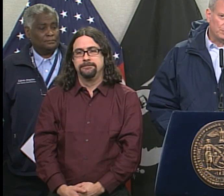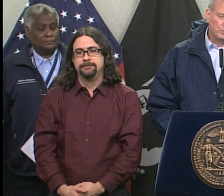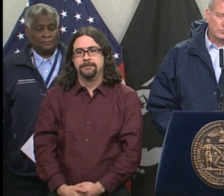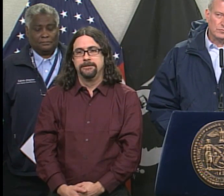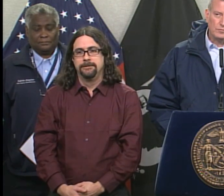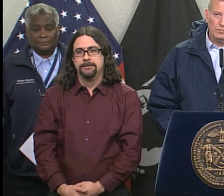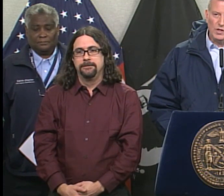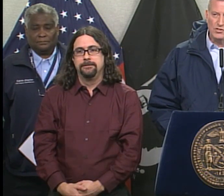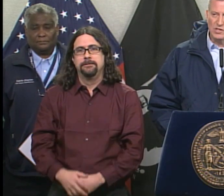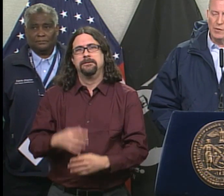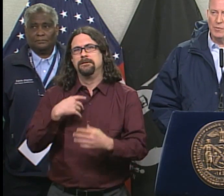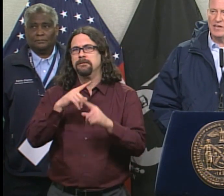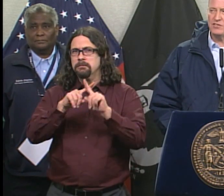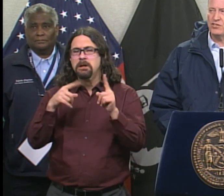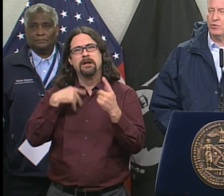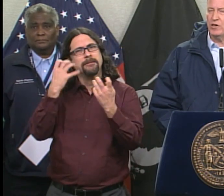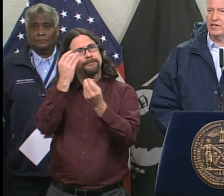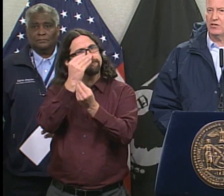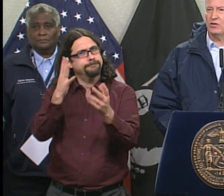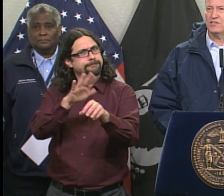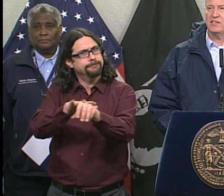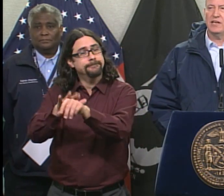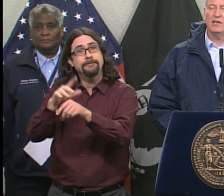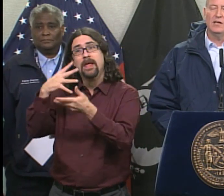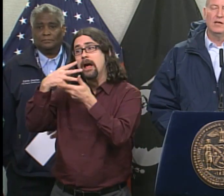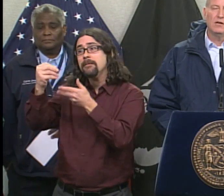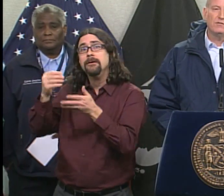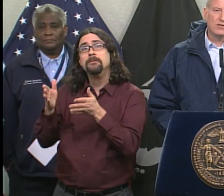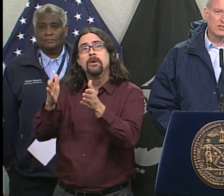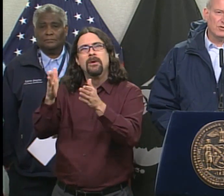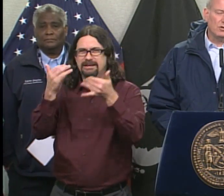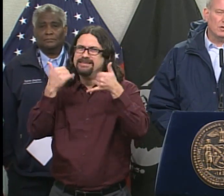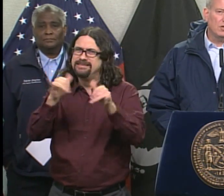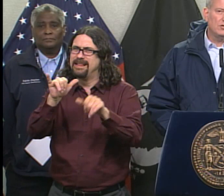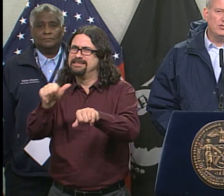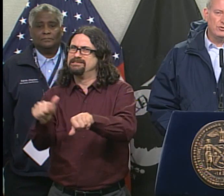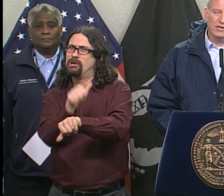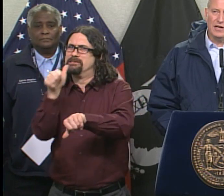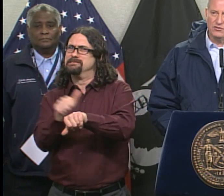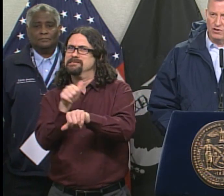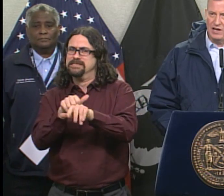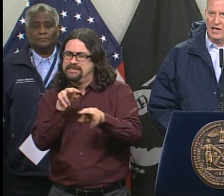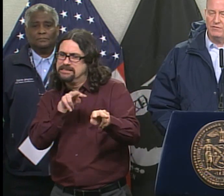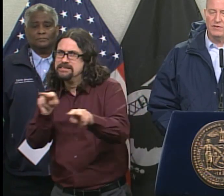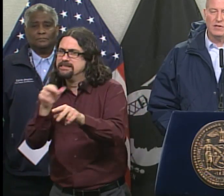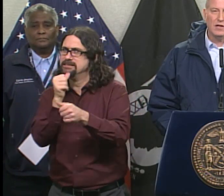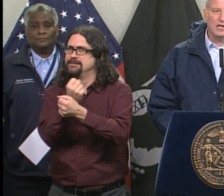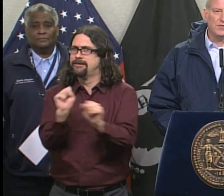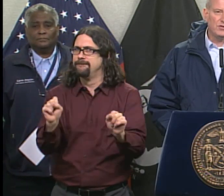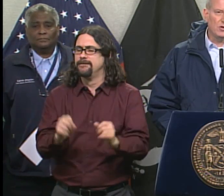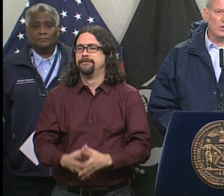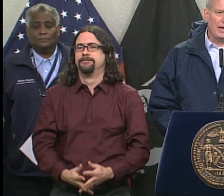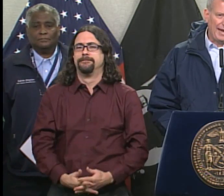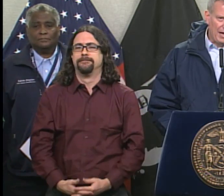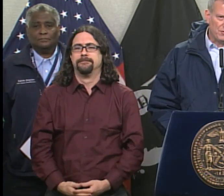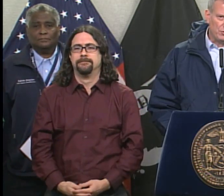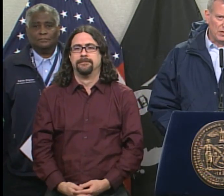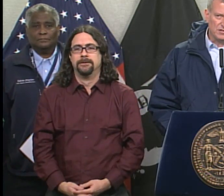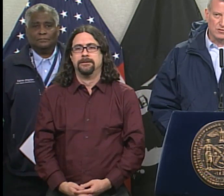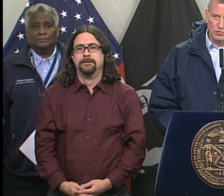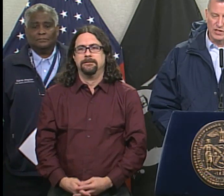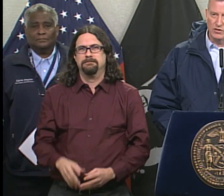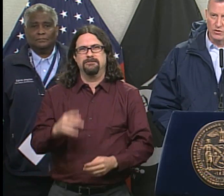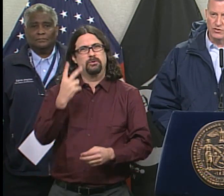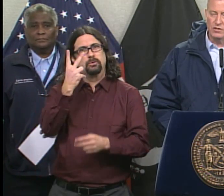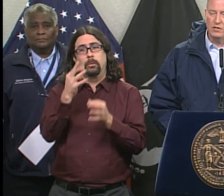there. So a couple messages we want to get across today. First of all, do not drive if you don't have to, unless